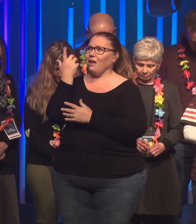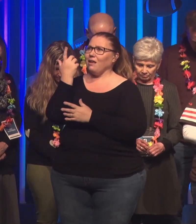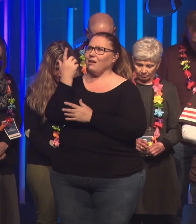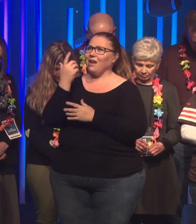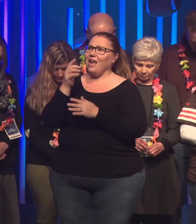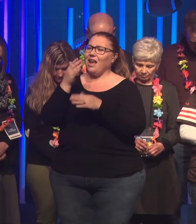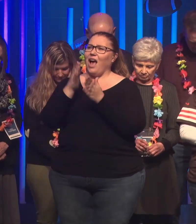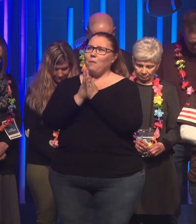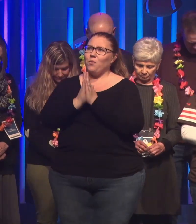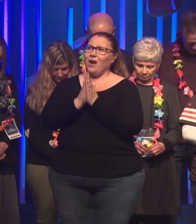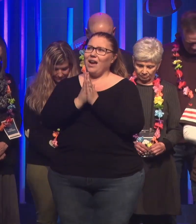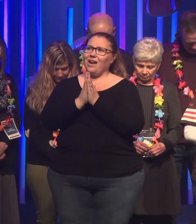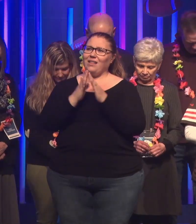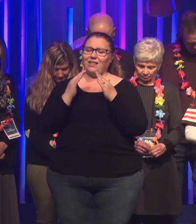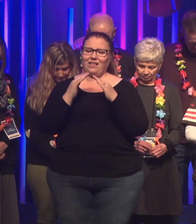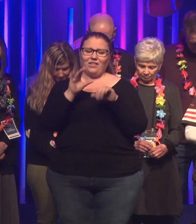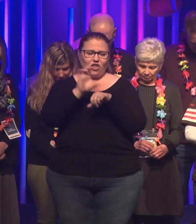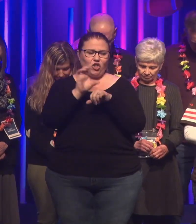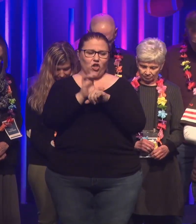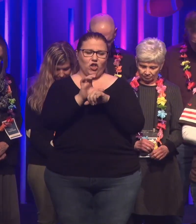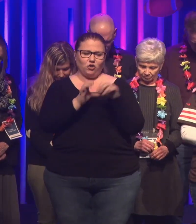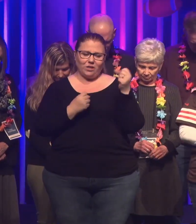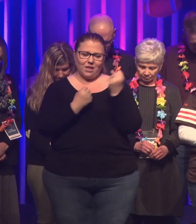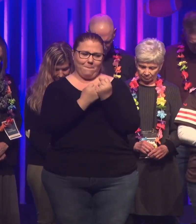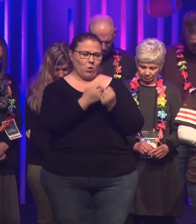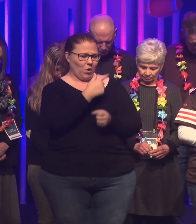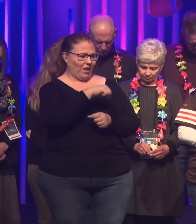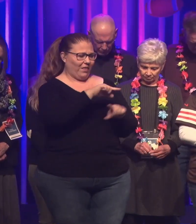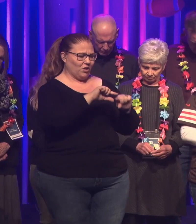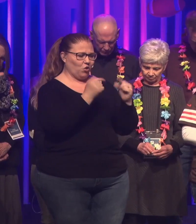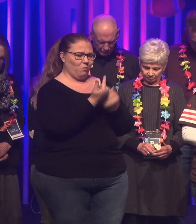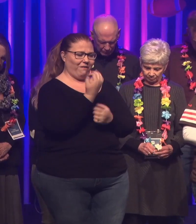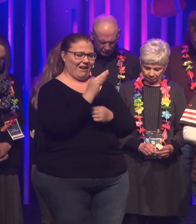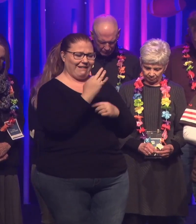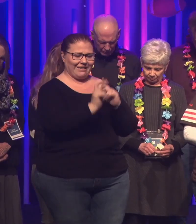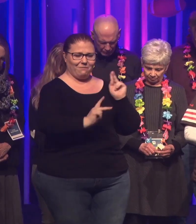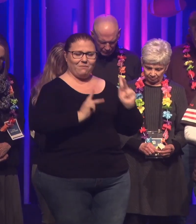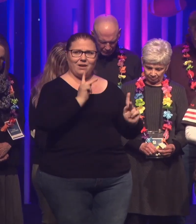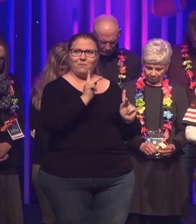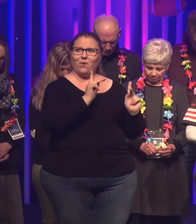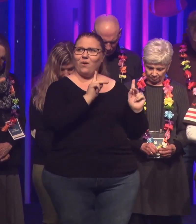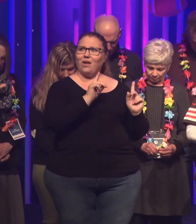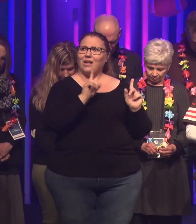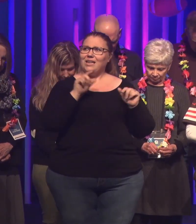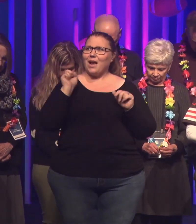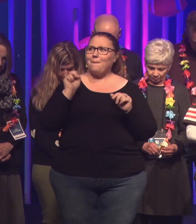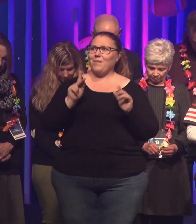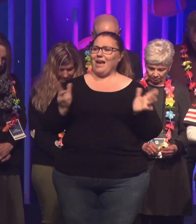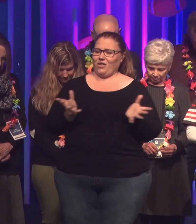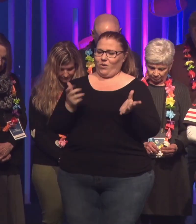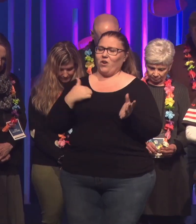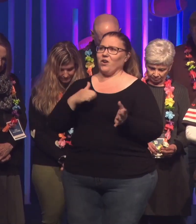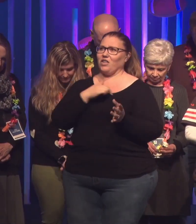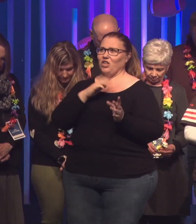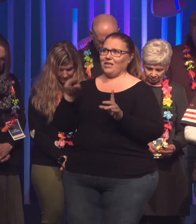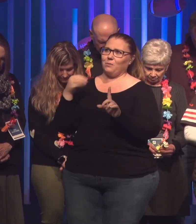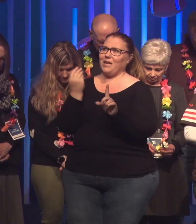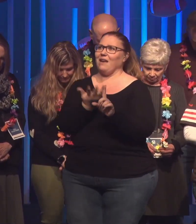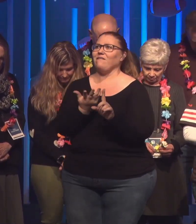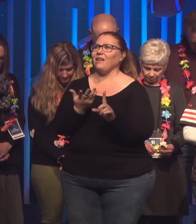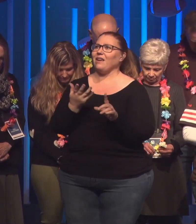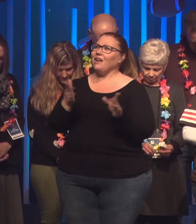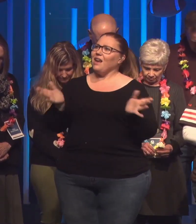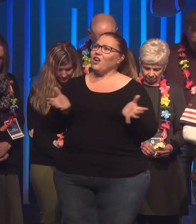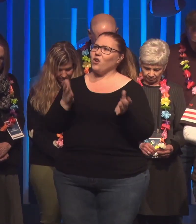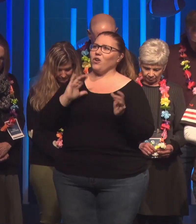entire church would be present with this group of 19 as representatives, to come back, to encourage us in our generosity, to encourage us